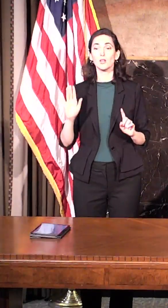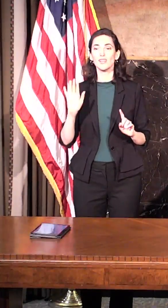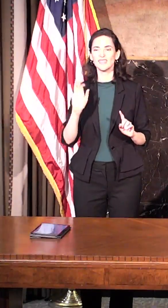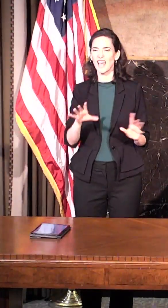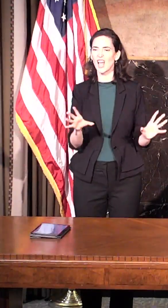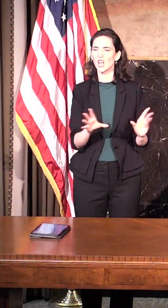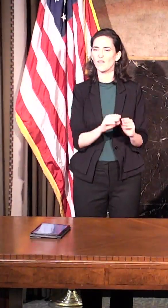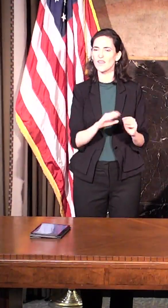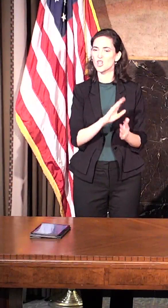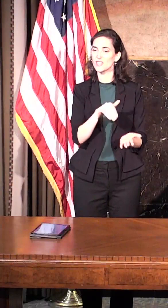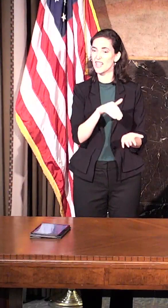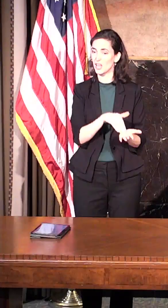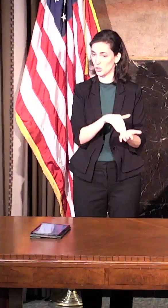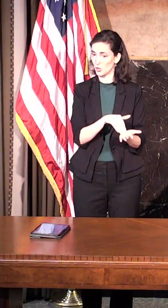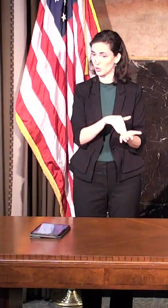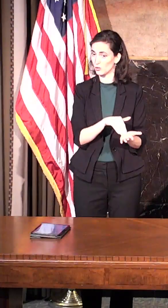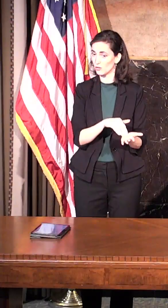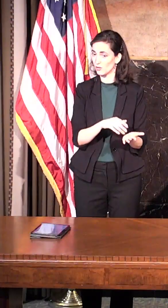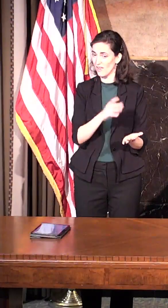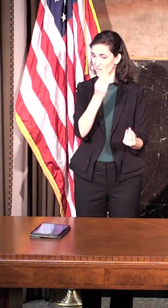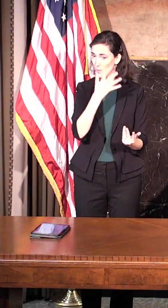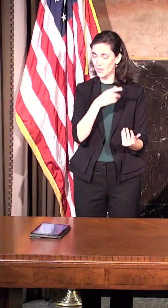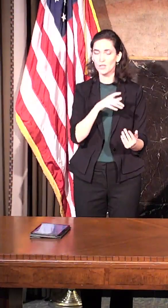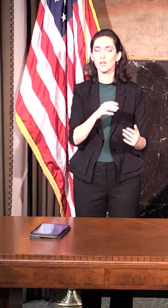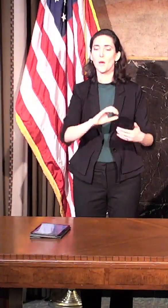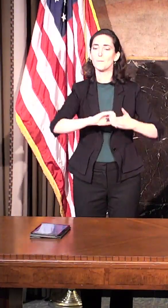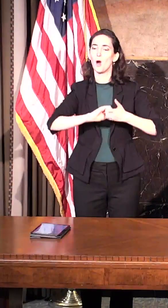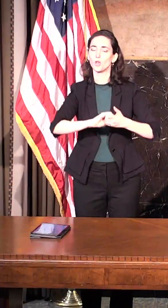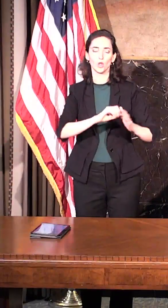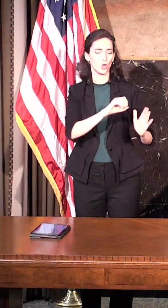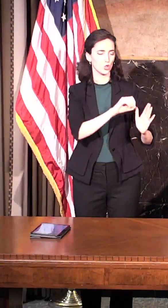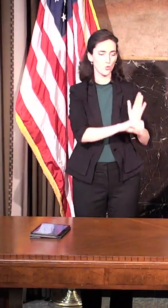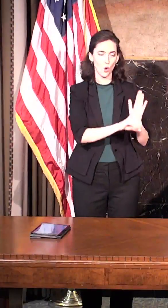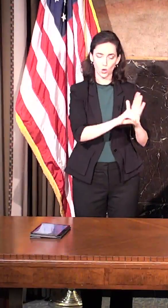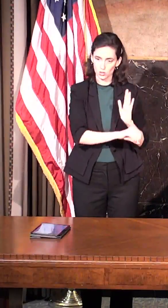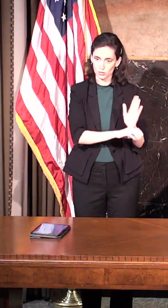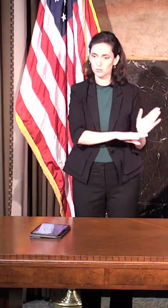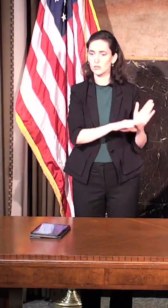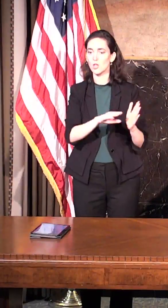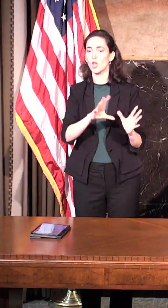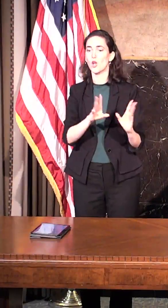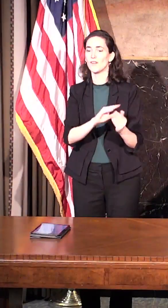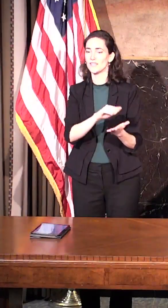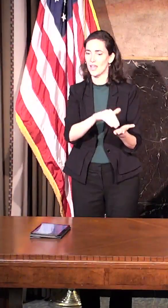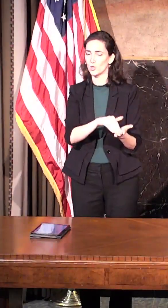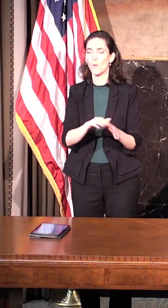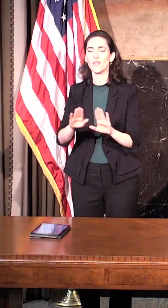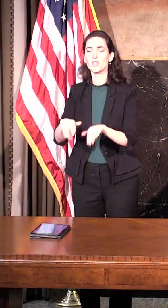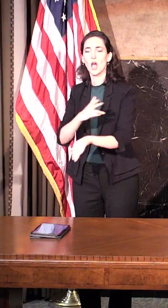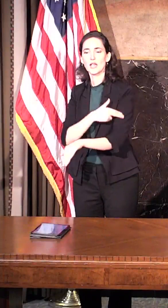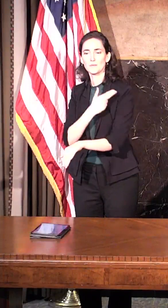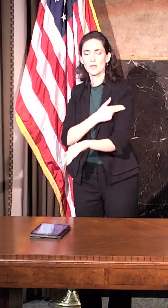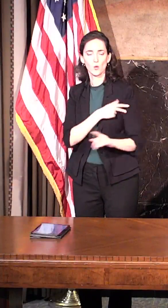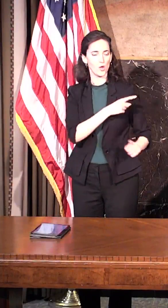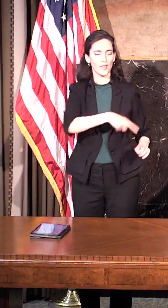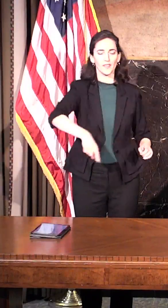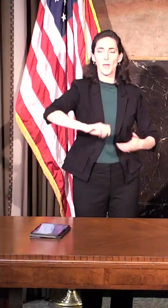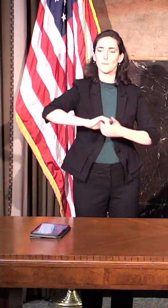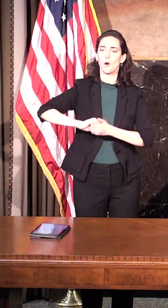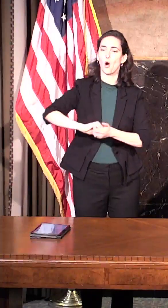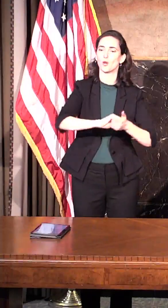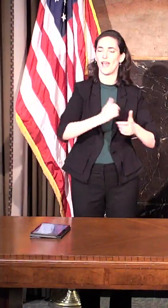center is a partnership between New Orleans, the convention center, and Children's Hospital to run a mass vaccination